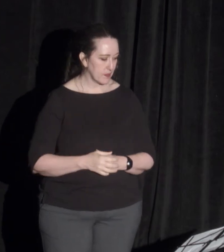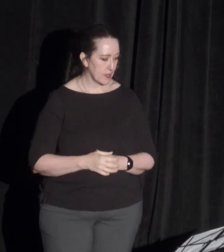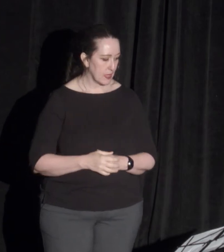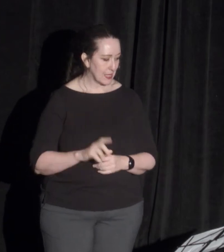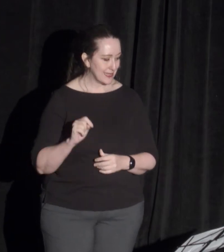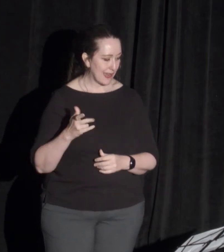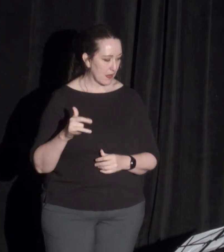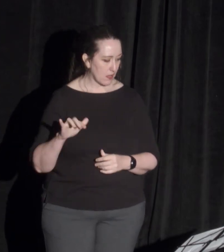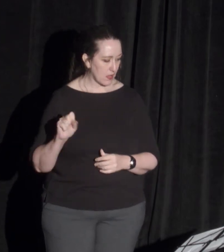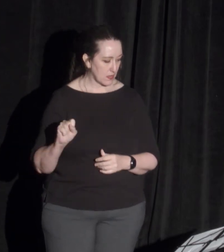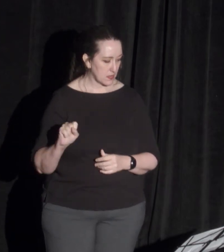by Shannon McGuire,